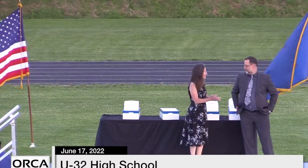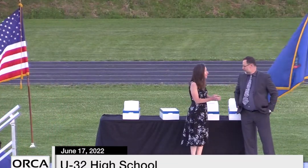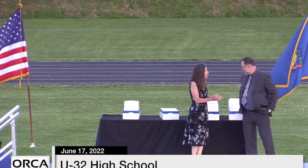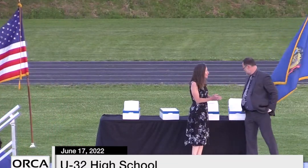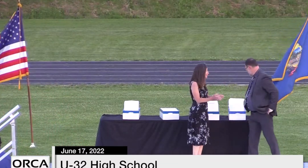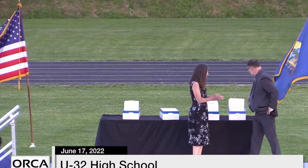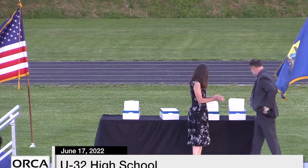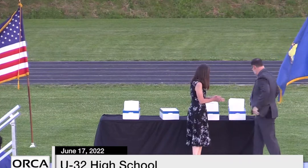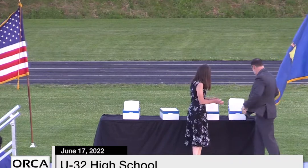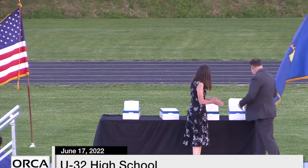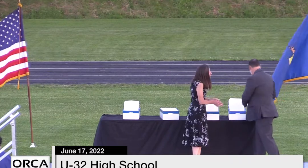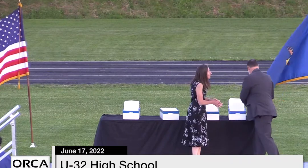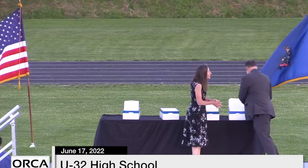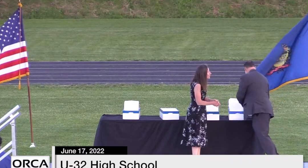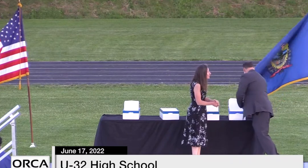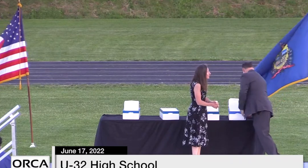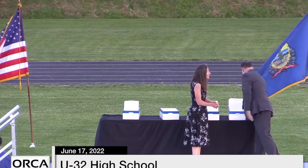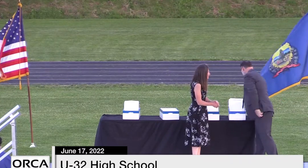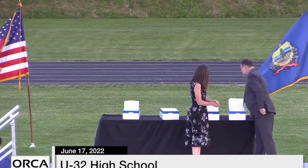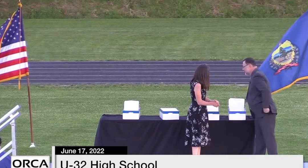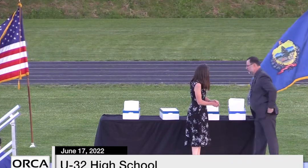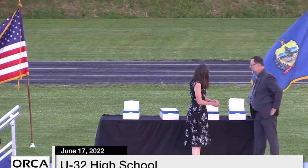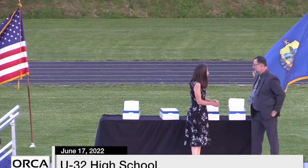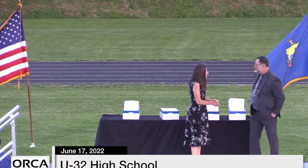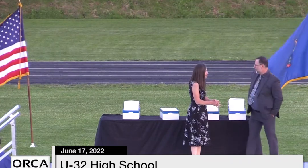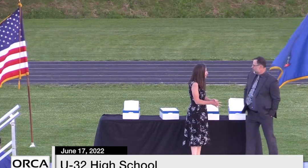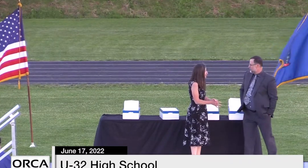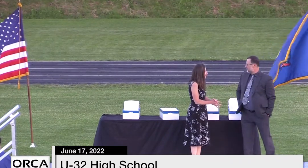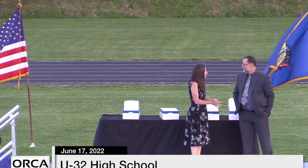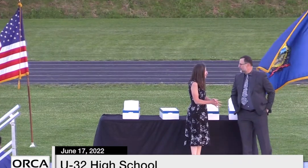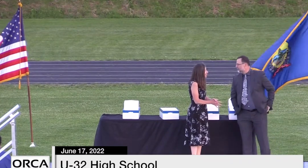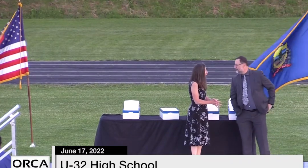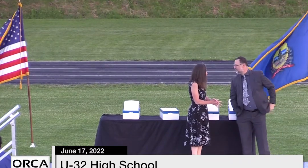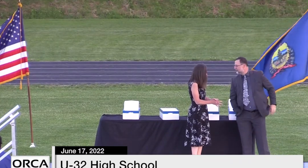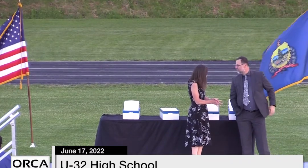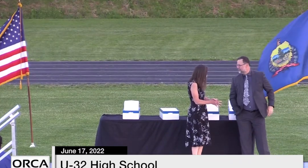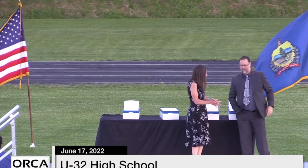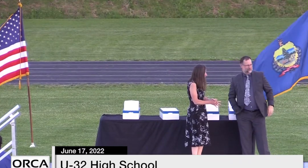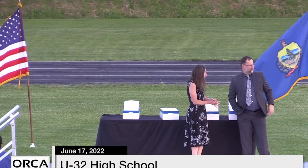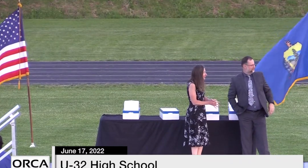I'd like to welcome teacher advisor Amy Koningbearer to the stage.